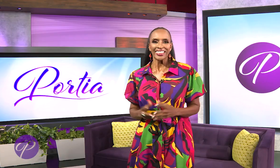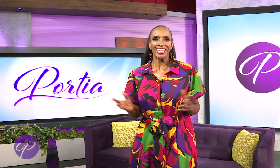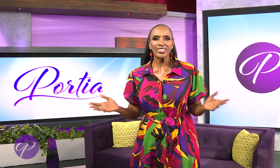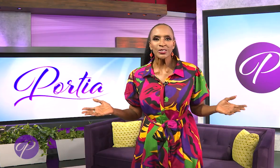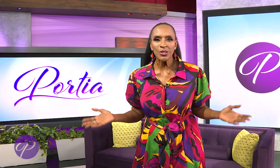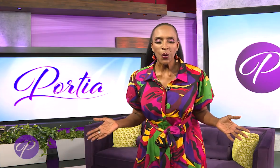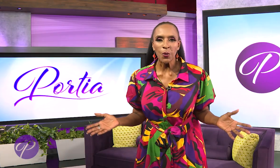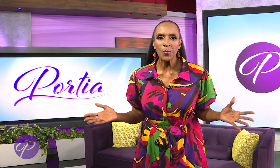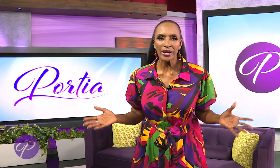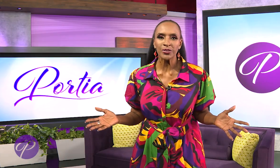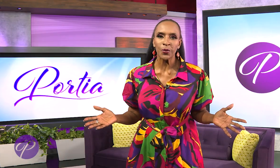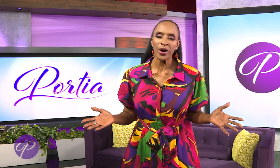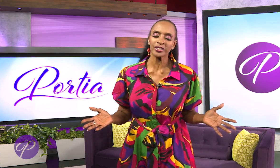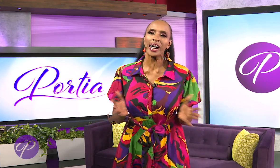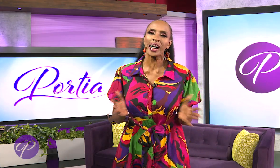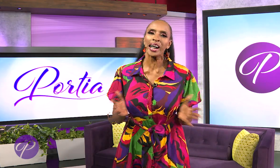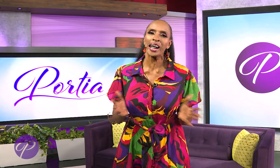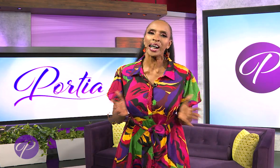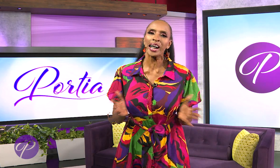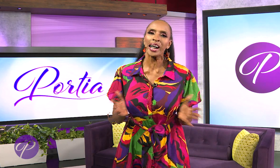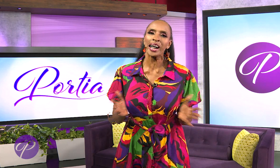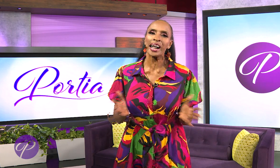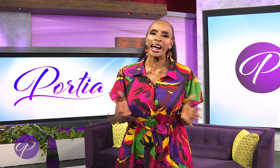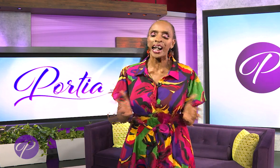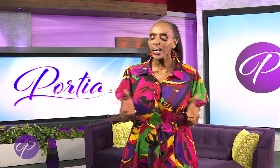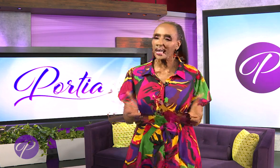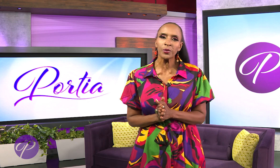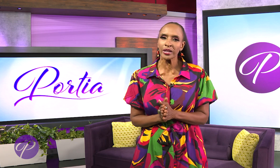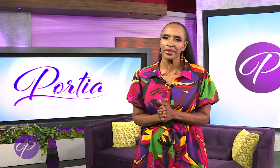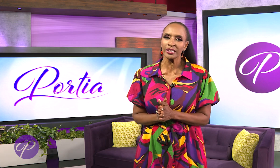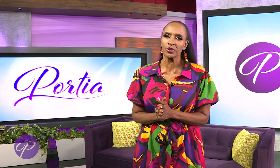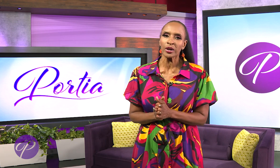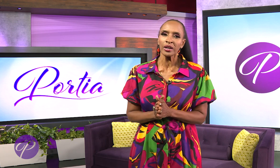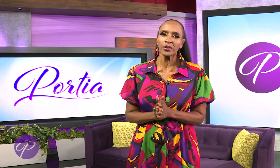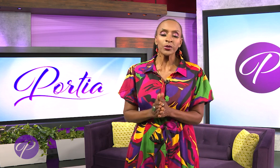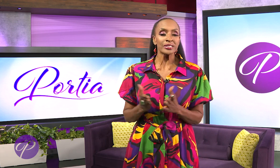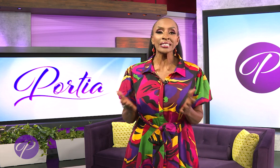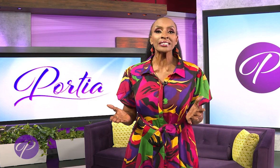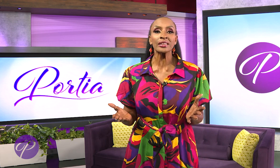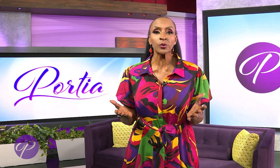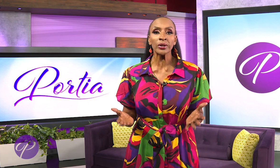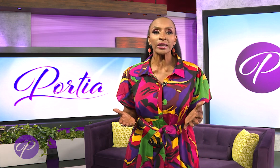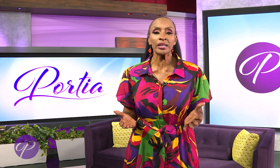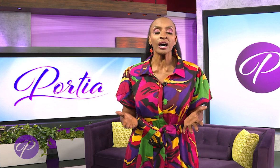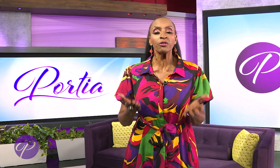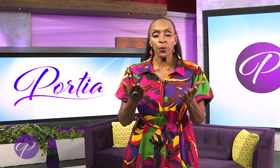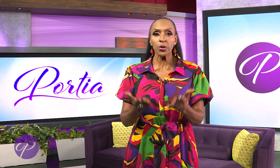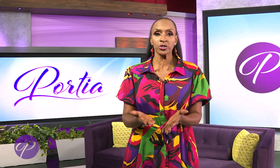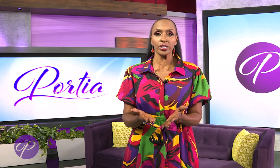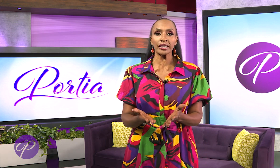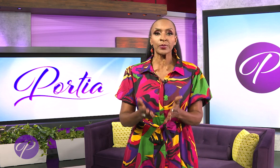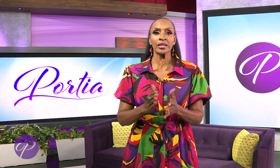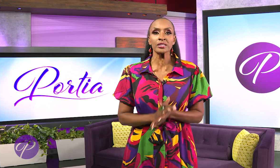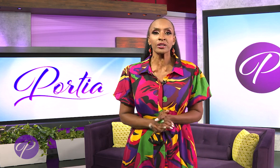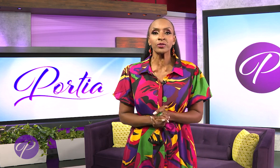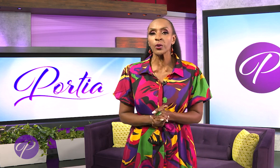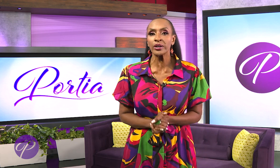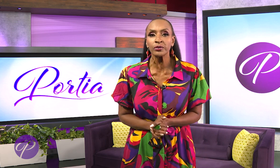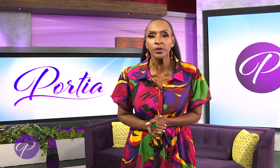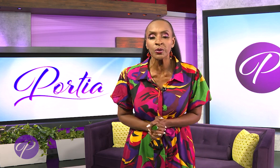Thank you so much for watching. I appreciate it. And I really want to thank you for season 3 of Portia. It's because of loyal viewers